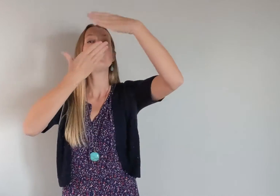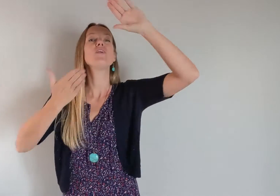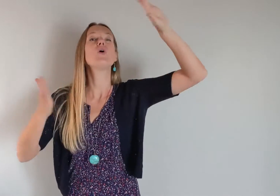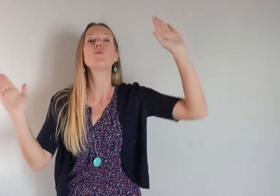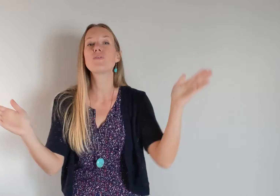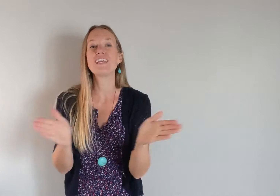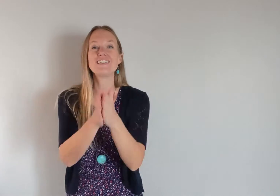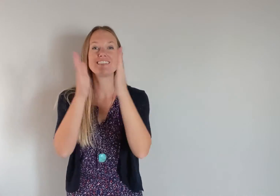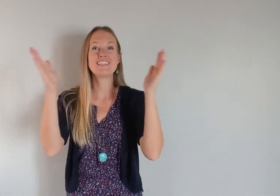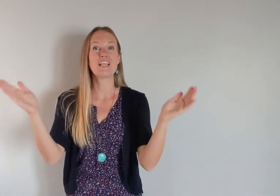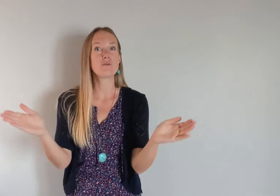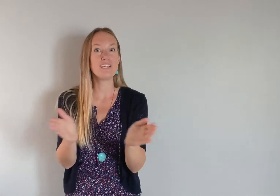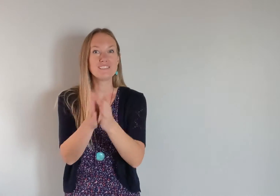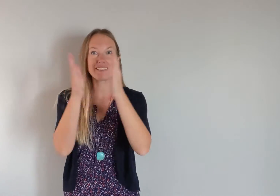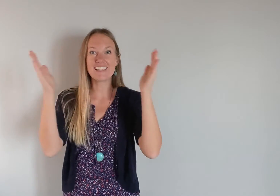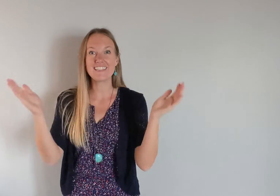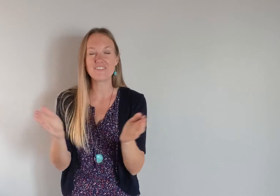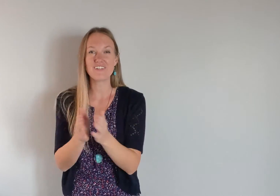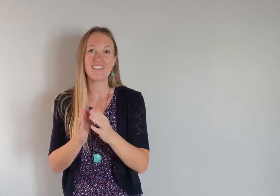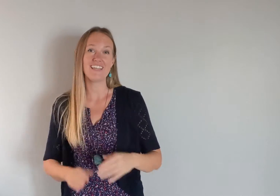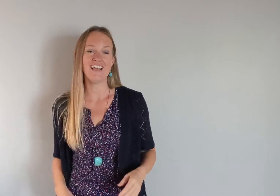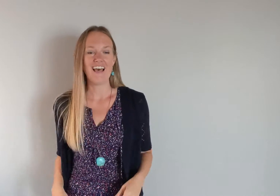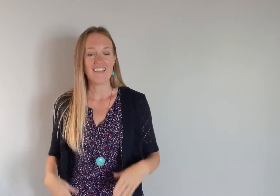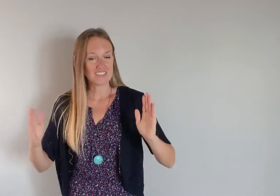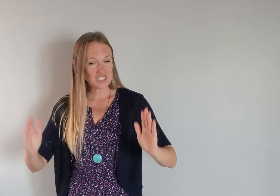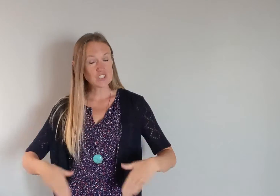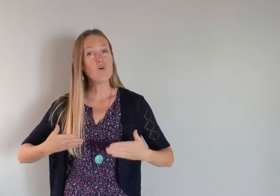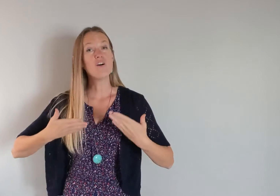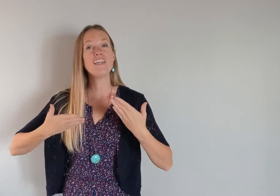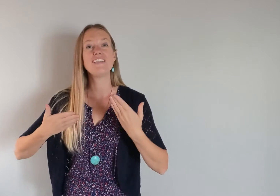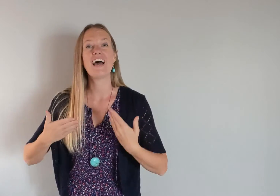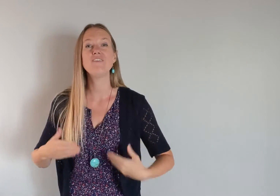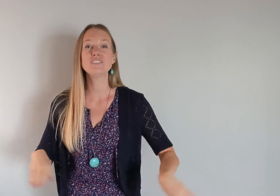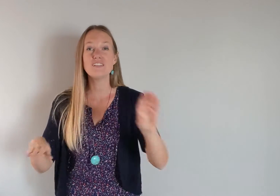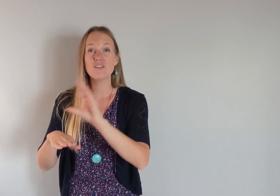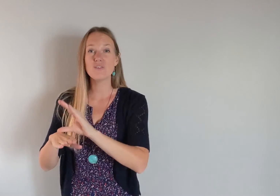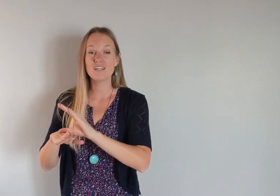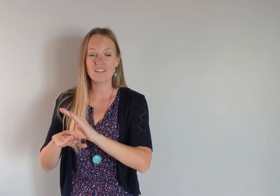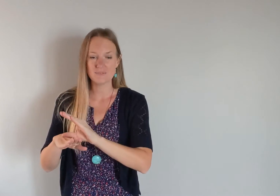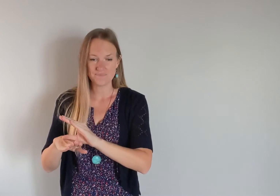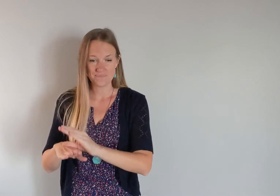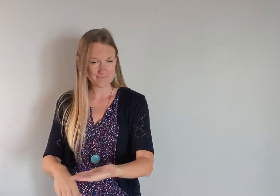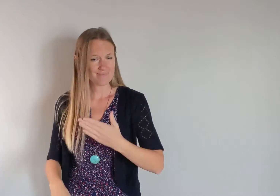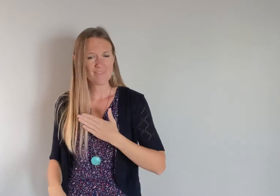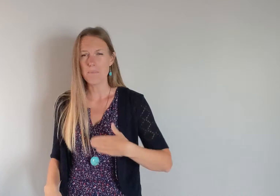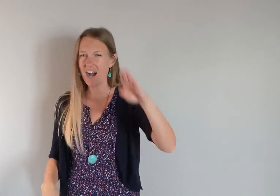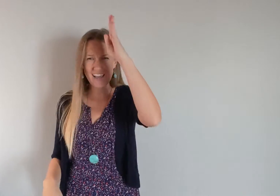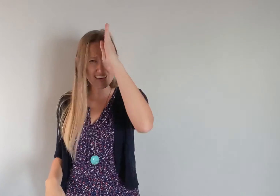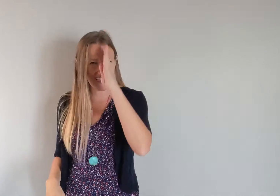out your praise. And then that repeats, but slightly differently. There's joy in the house of the Lord. My